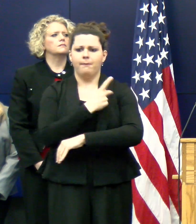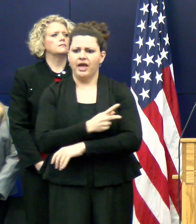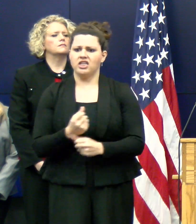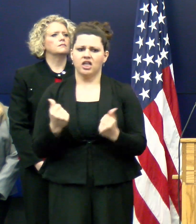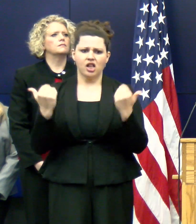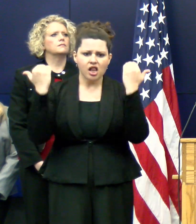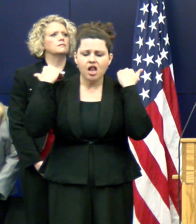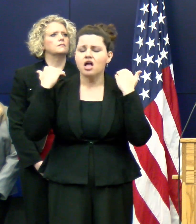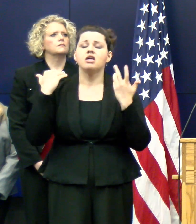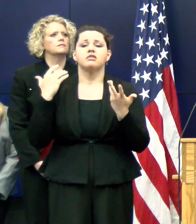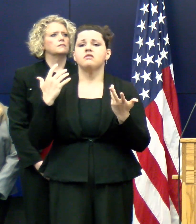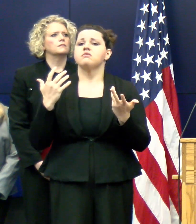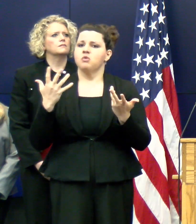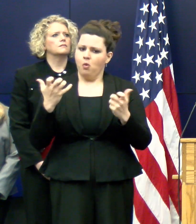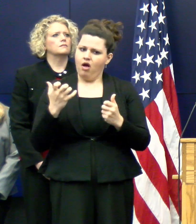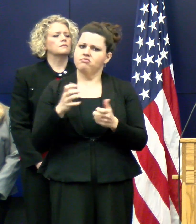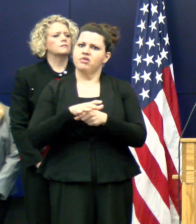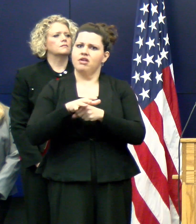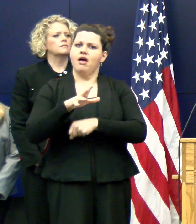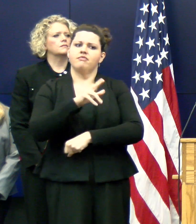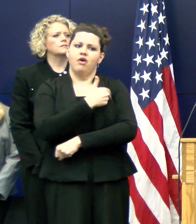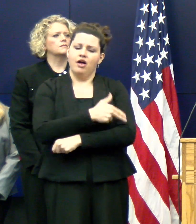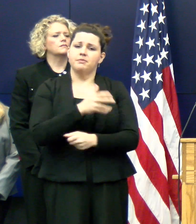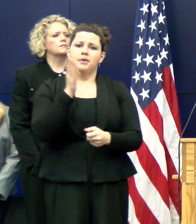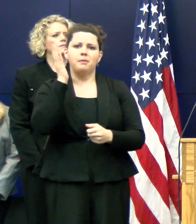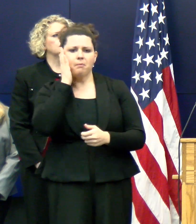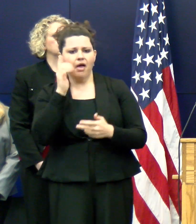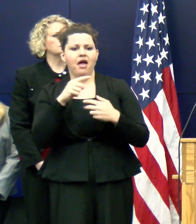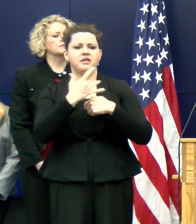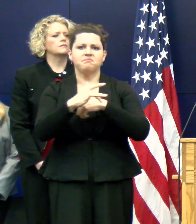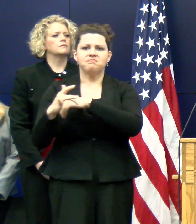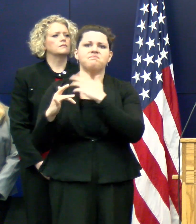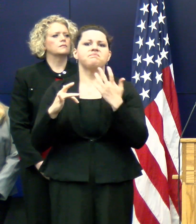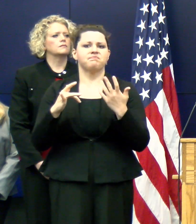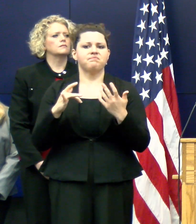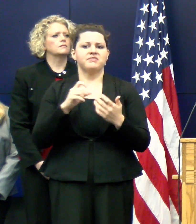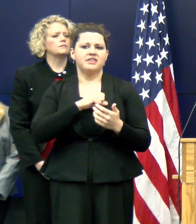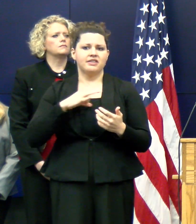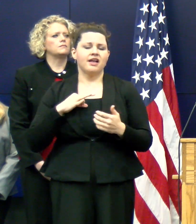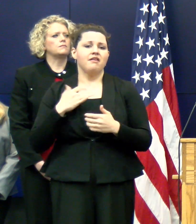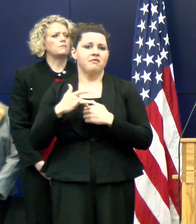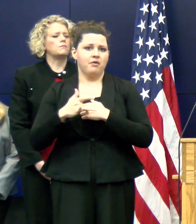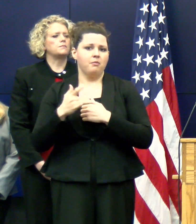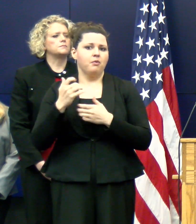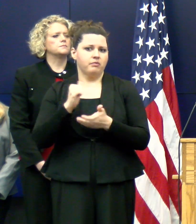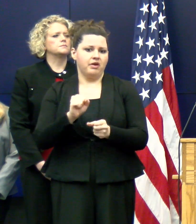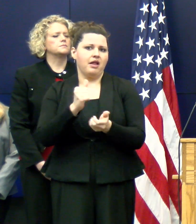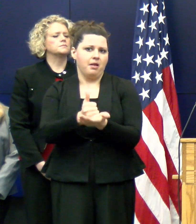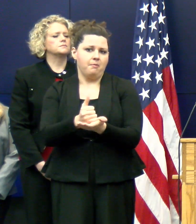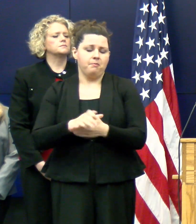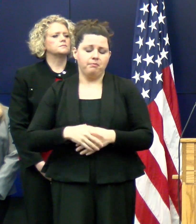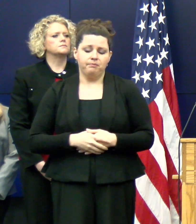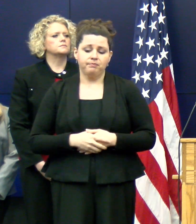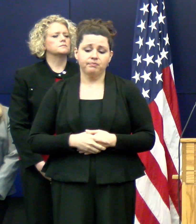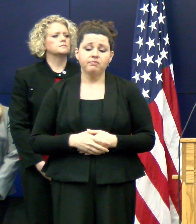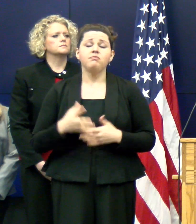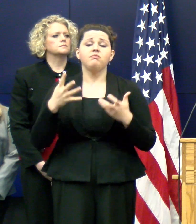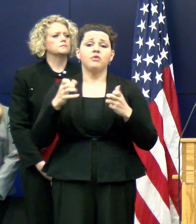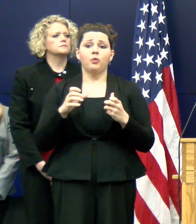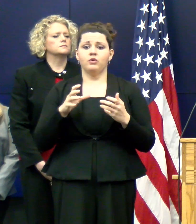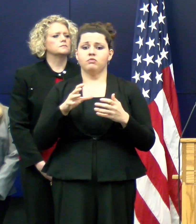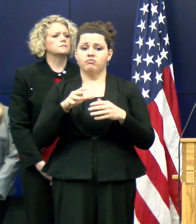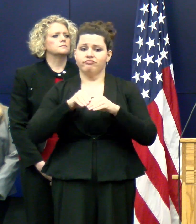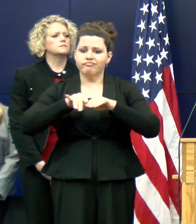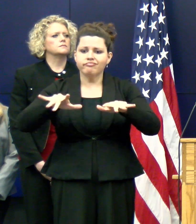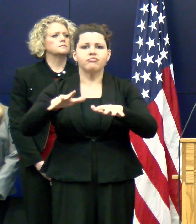sufficient hospital beds, staff, and supplies as we need them. In addition to focusing on slowing the spreading of